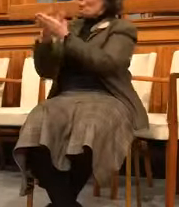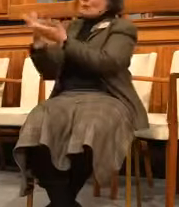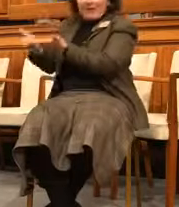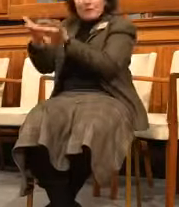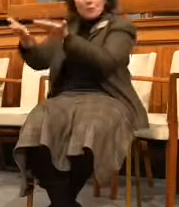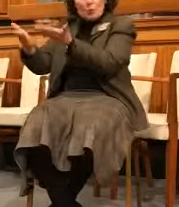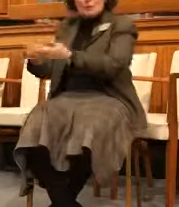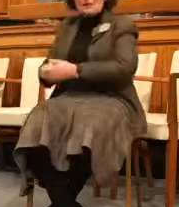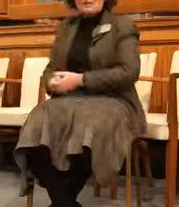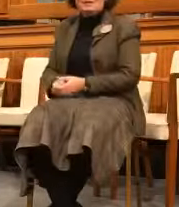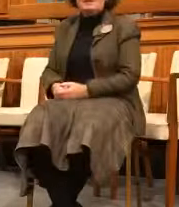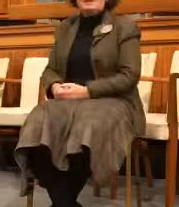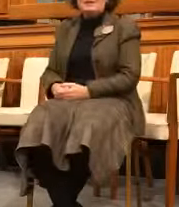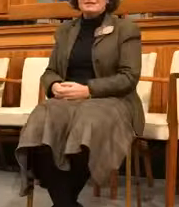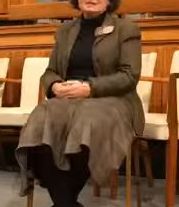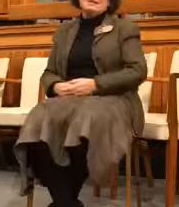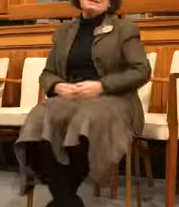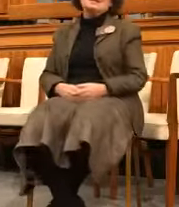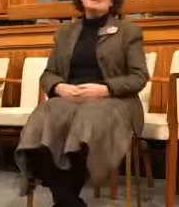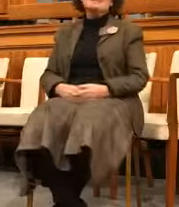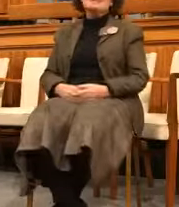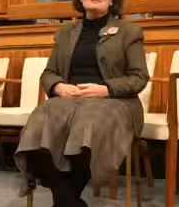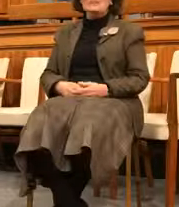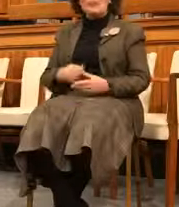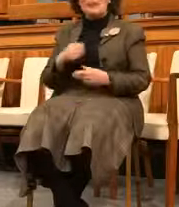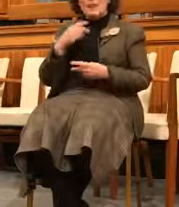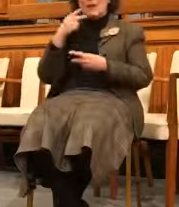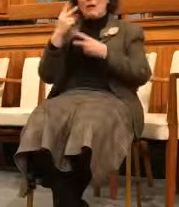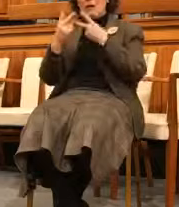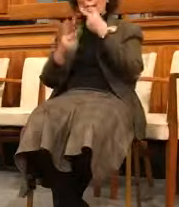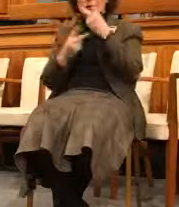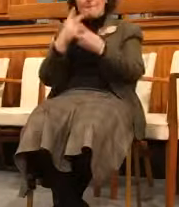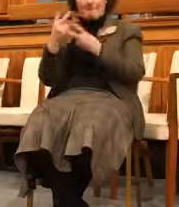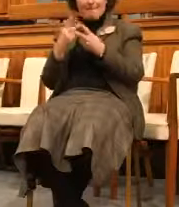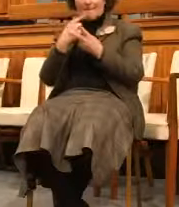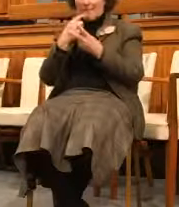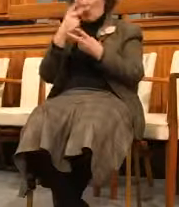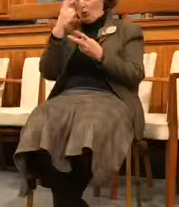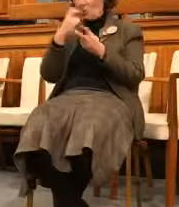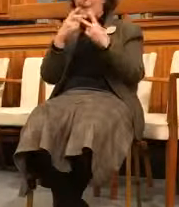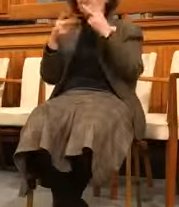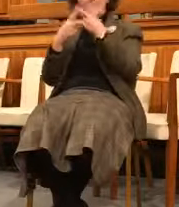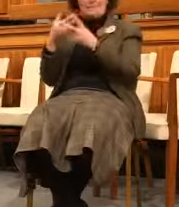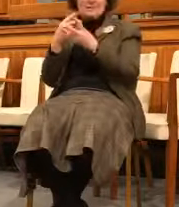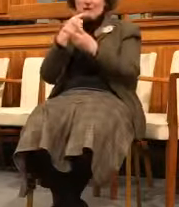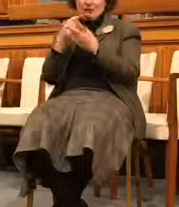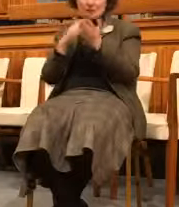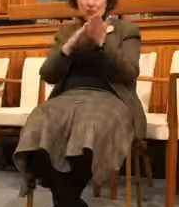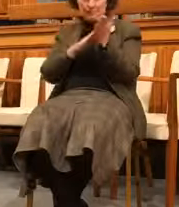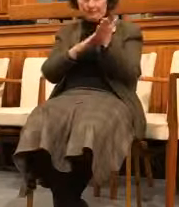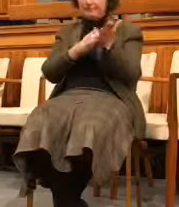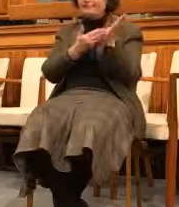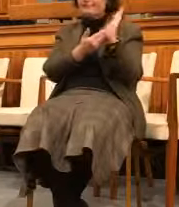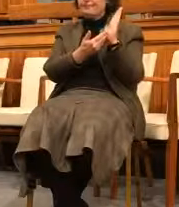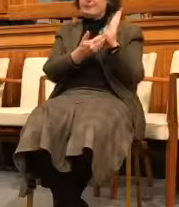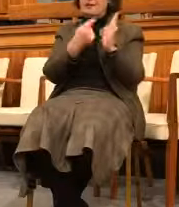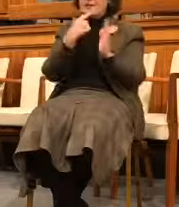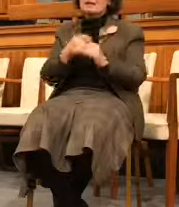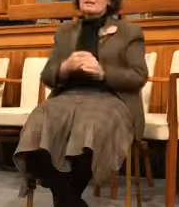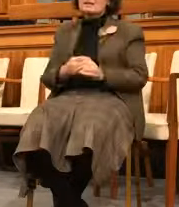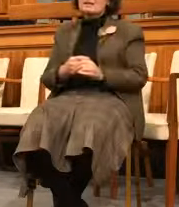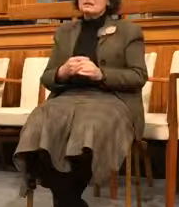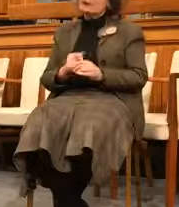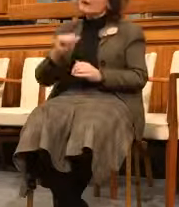old couplet in a now defunct hymn verse, which I like. It runs like this. His